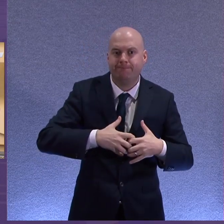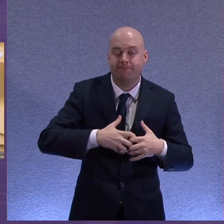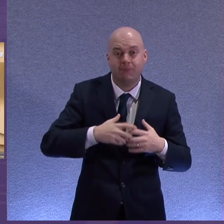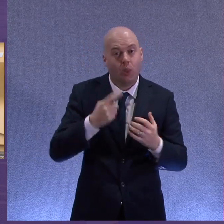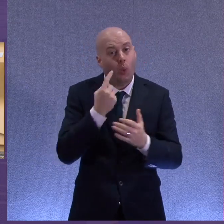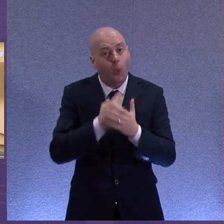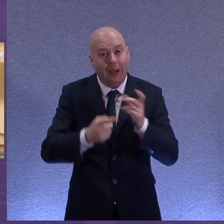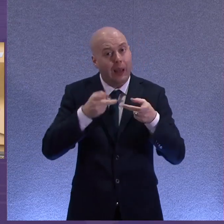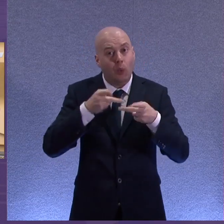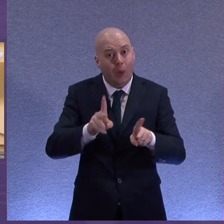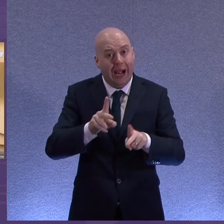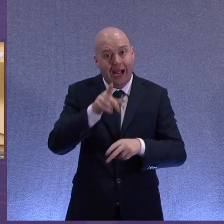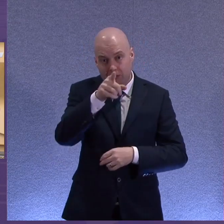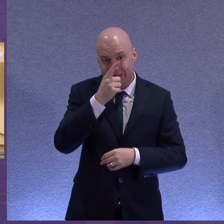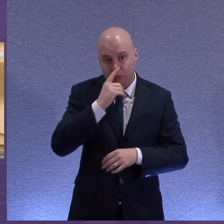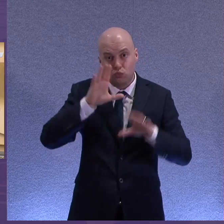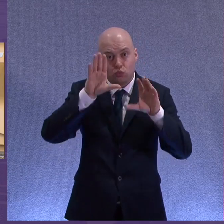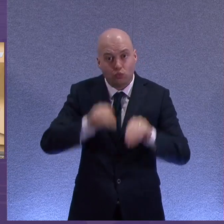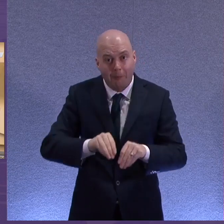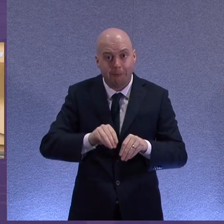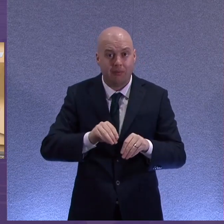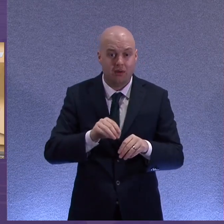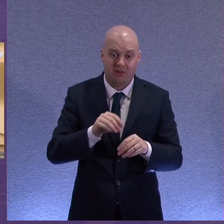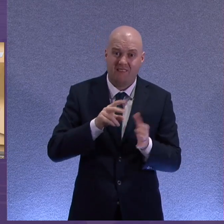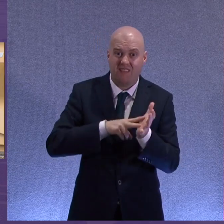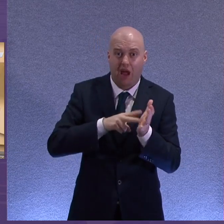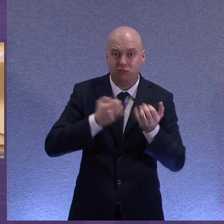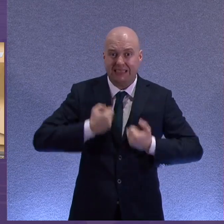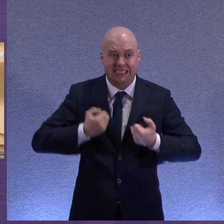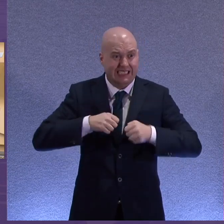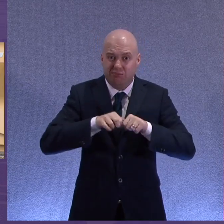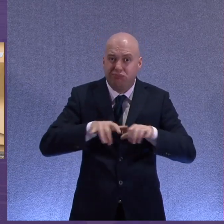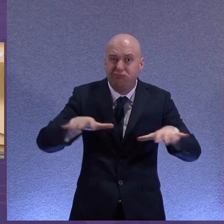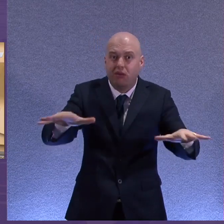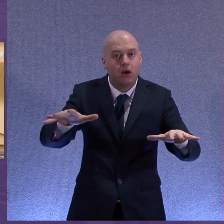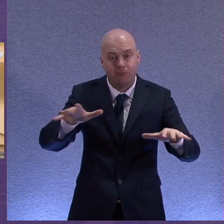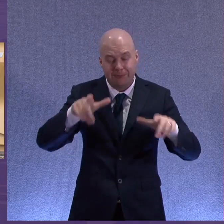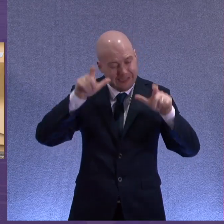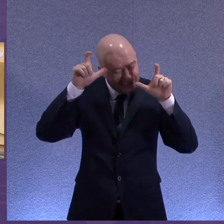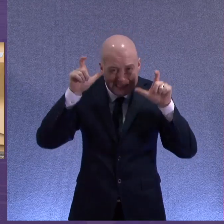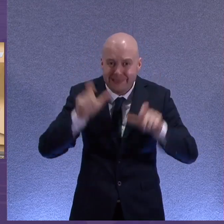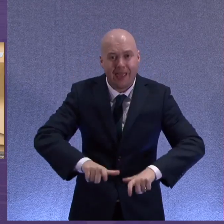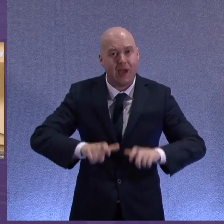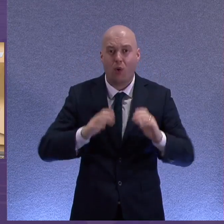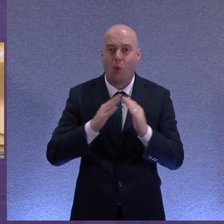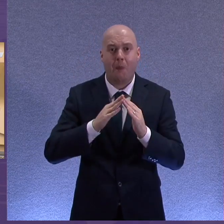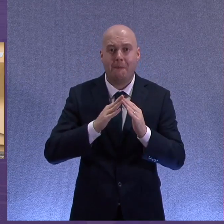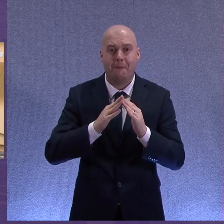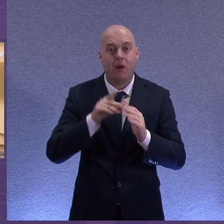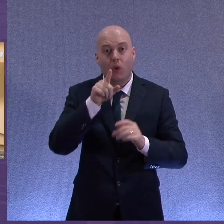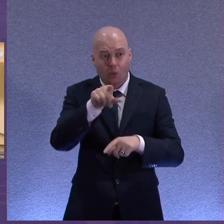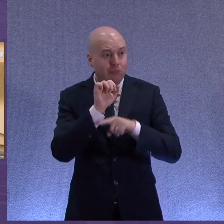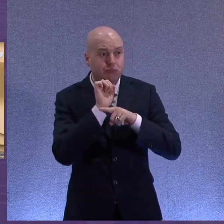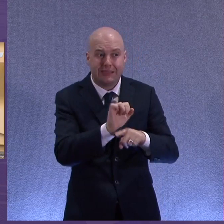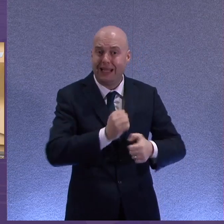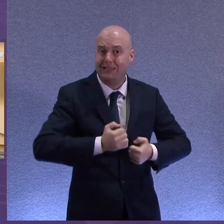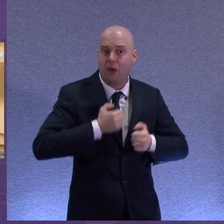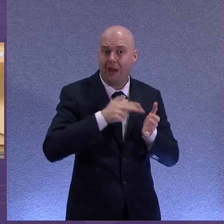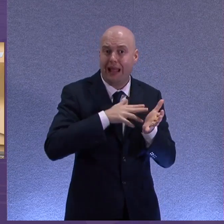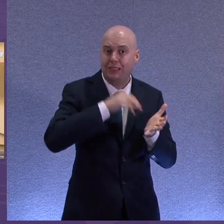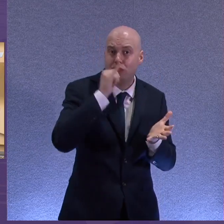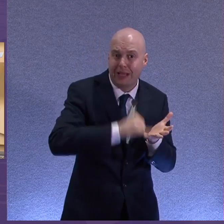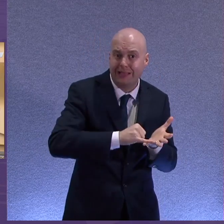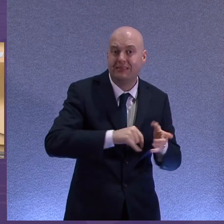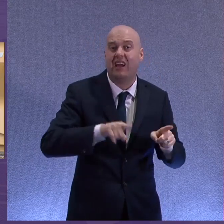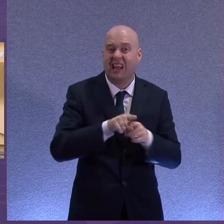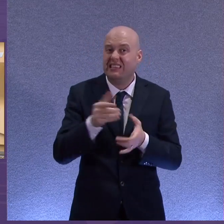of this virus, the only way of giving our NHS the chance to cope, and the only way of saving lives. And that must right now